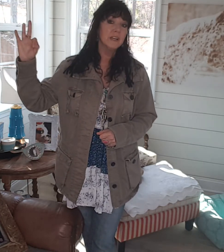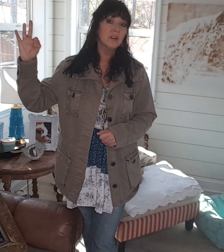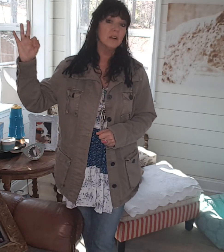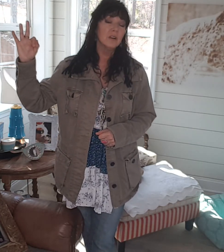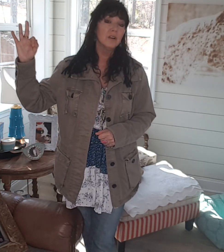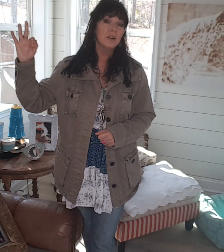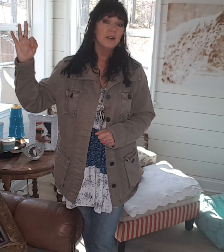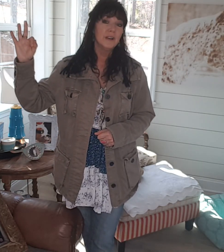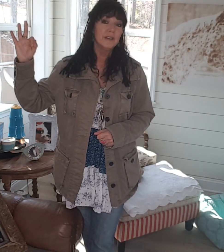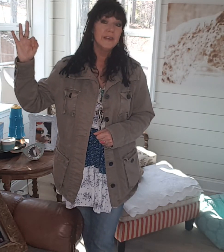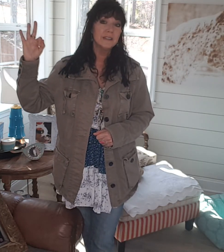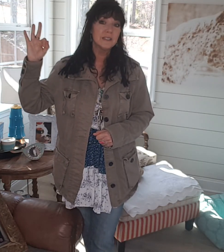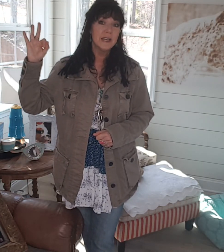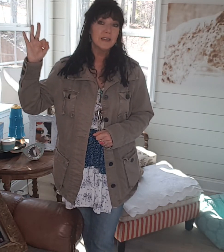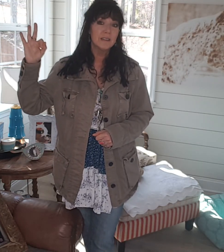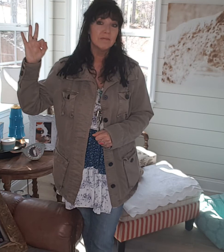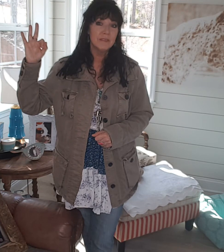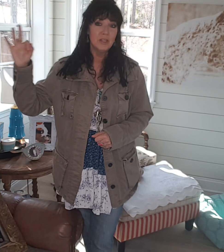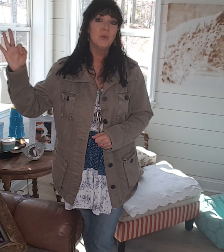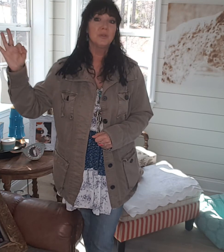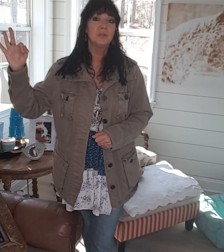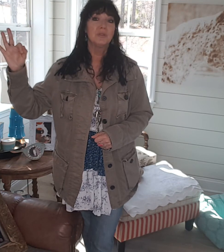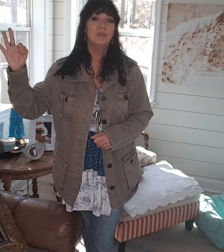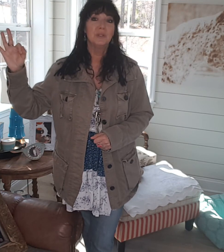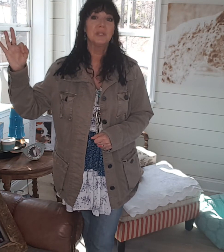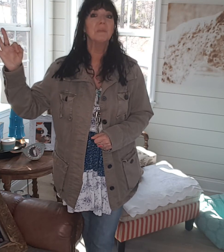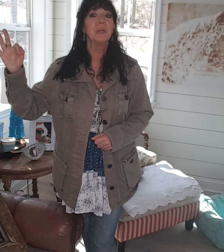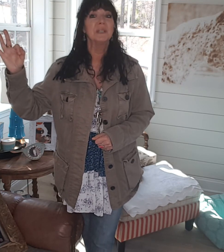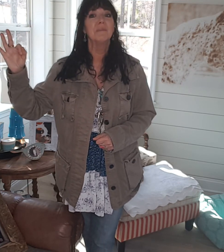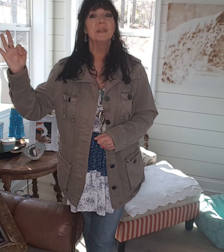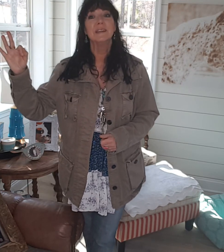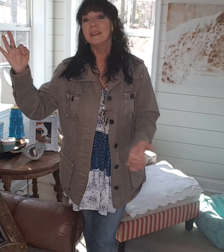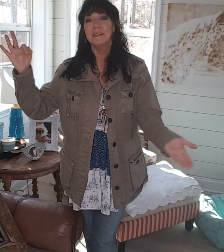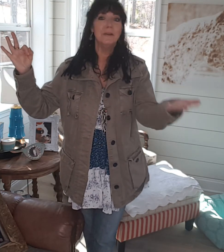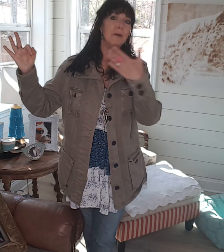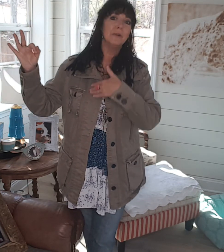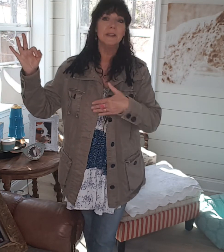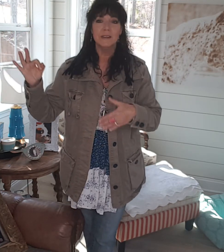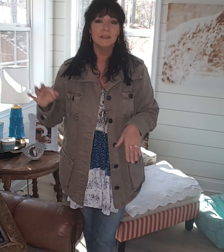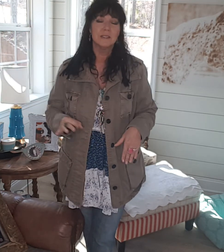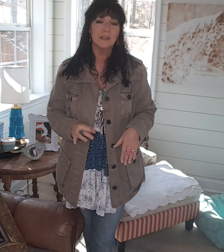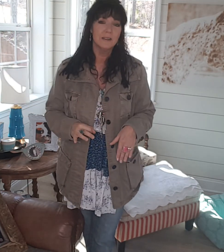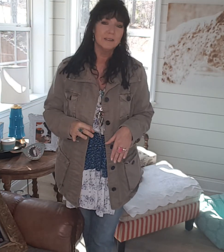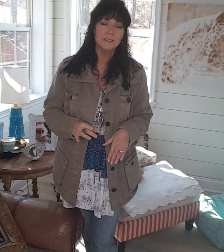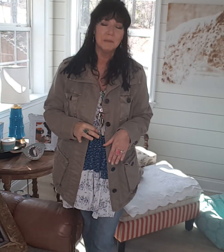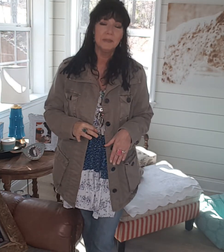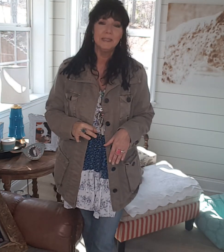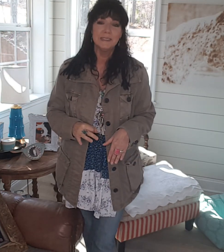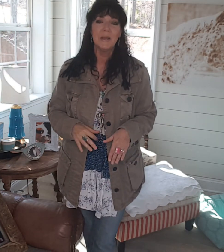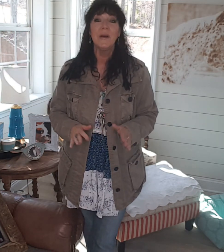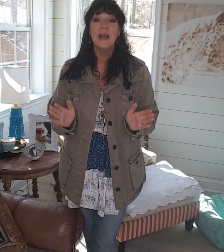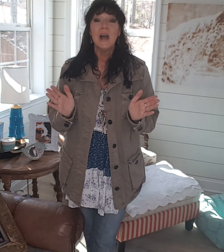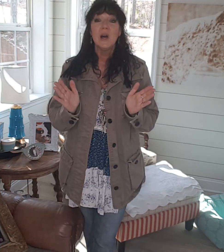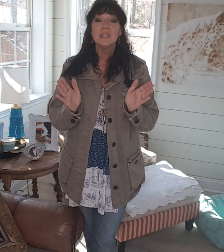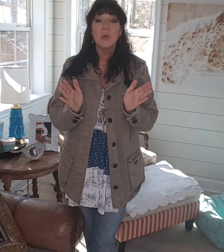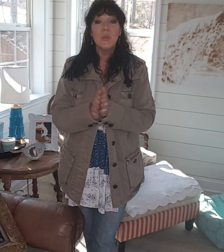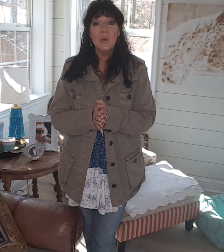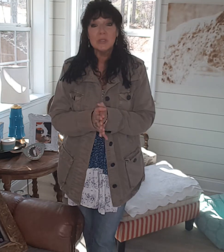3-finger, that's like they know there's something good coming, and then they all run in. It's like a stampede. So those are